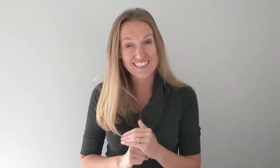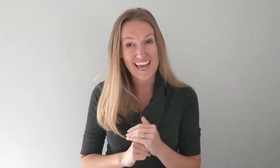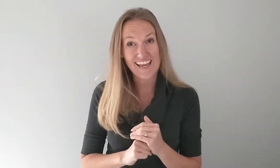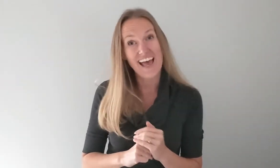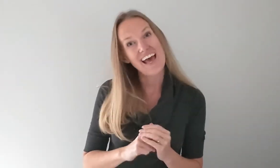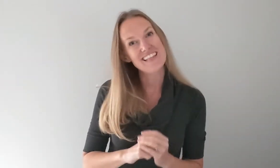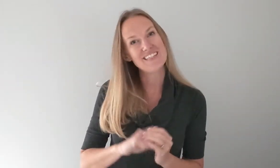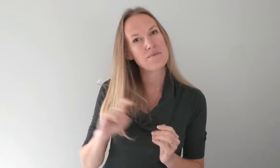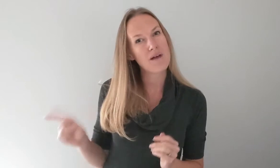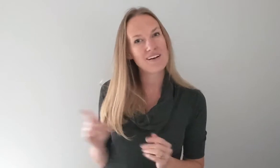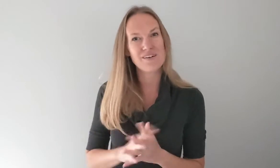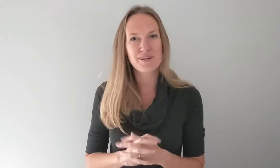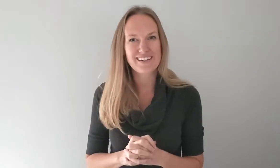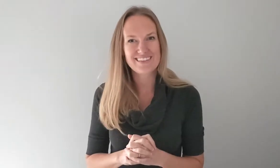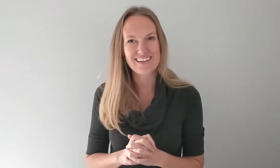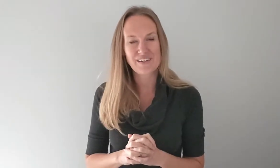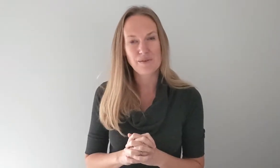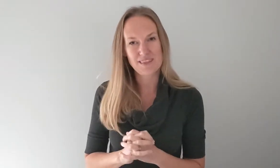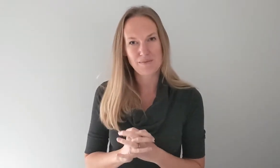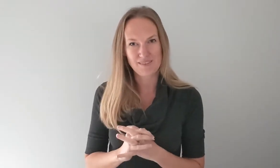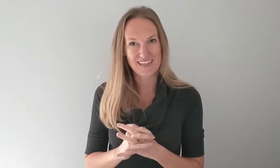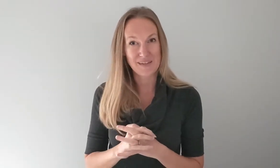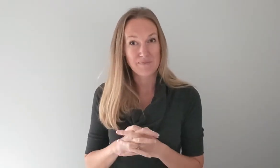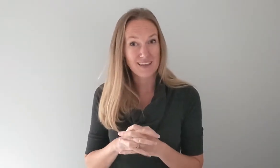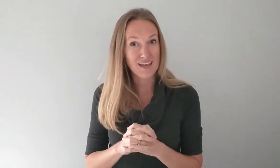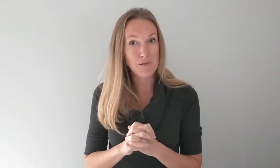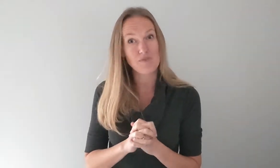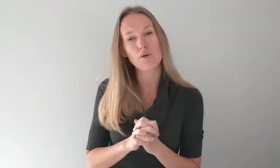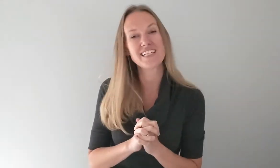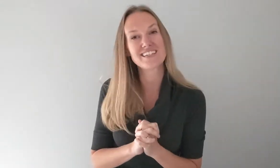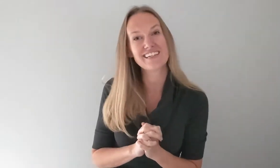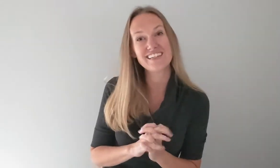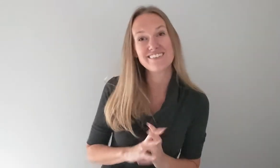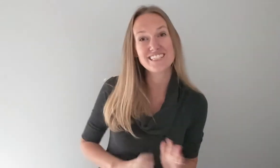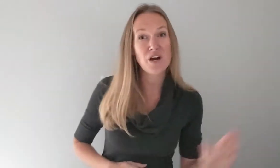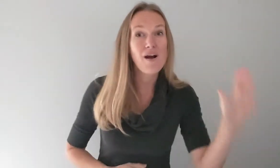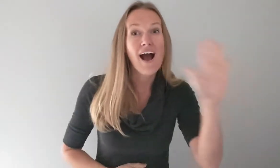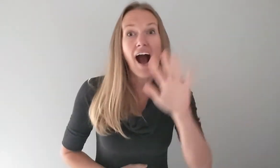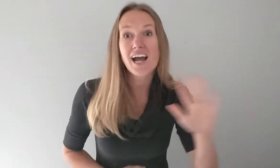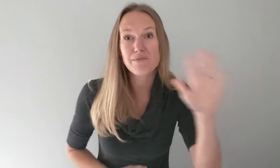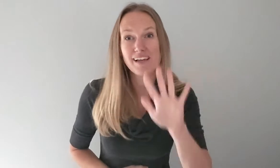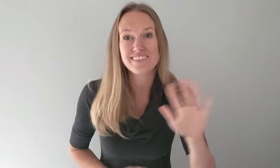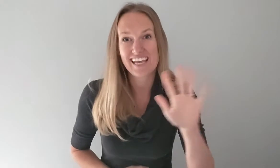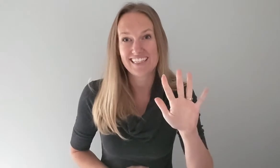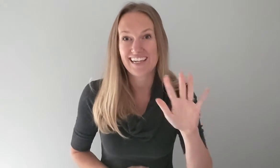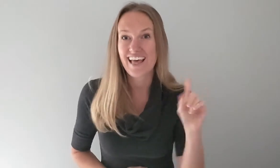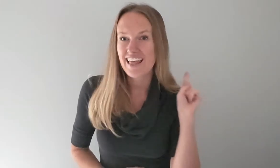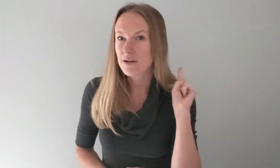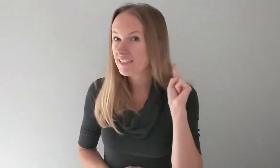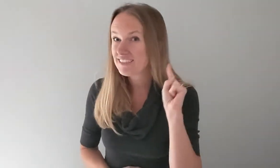today, and then tomorrow we're going to sign it with the music. Okay, but before we get started, you need to know I am left-handed. That means if